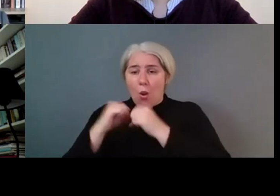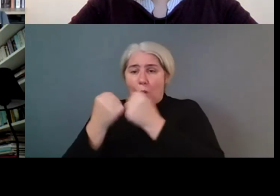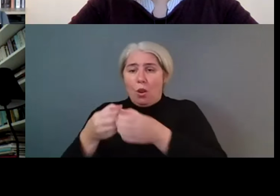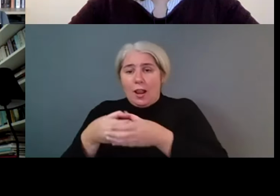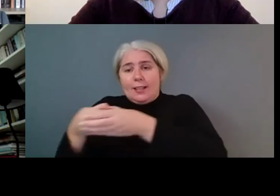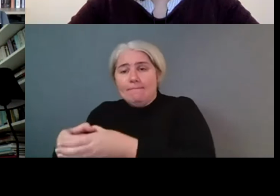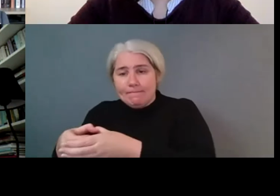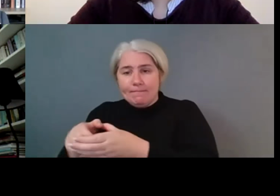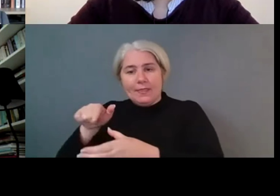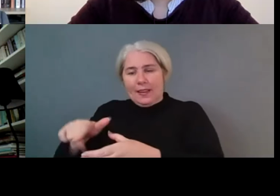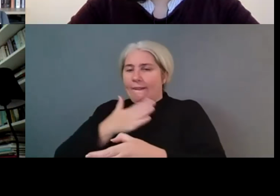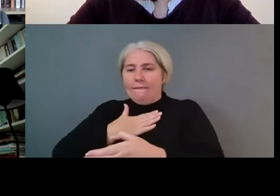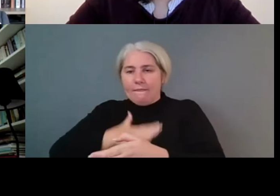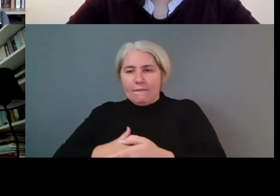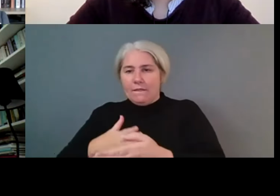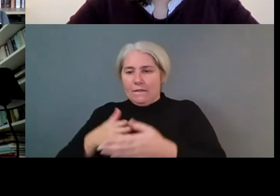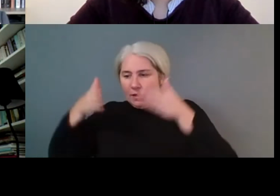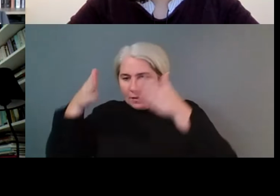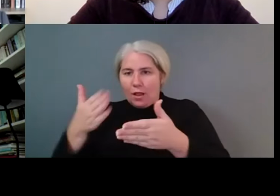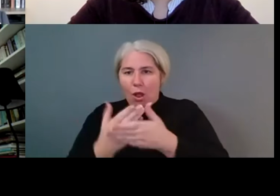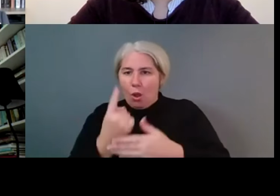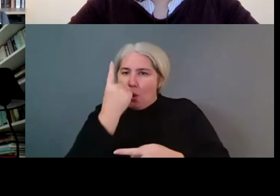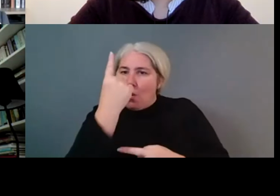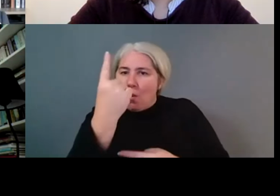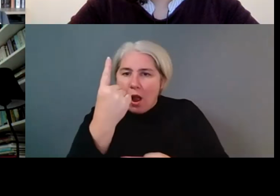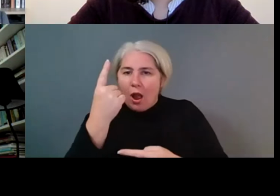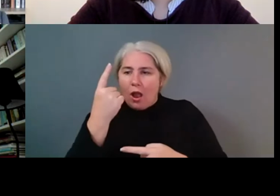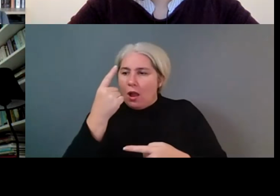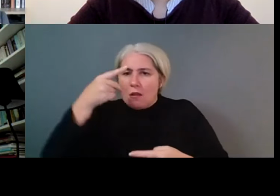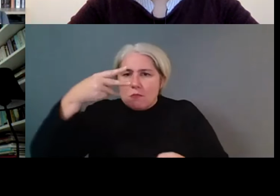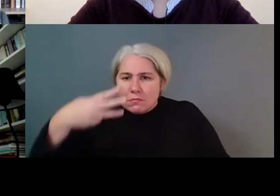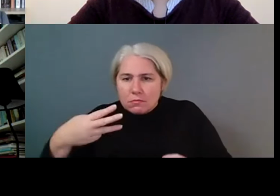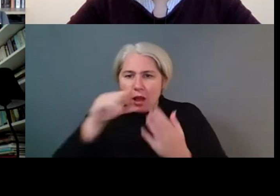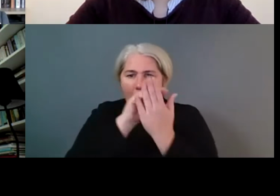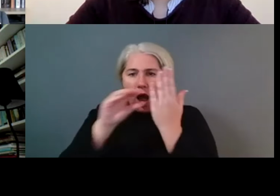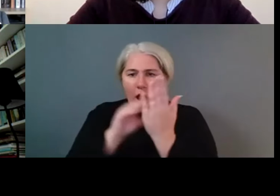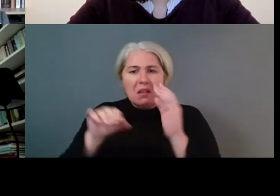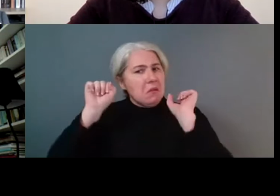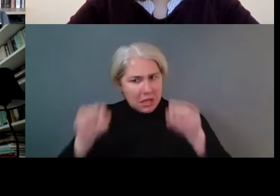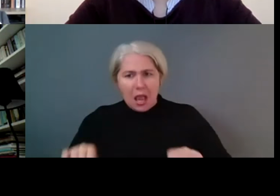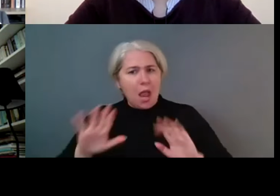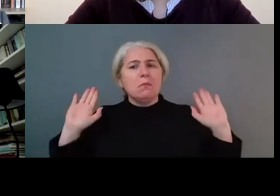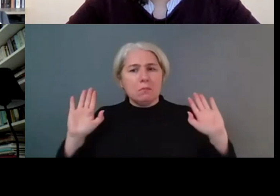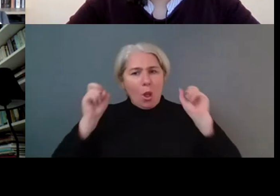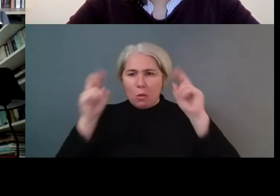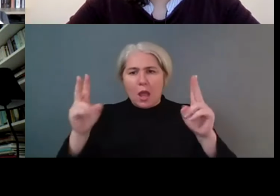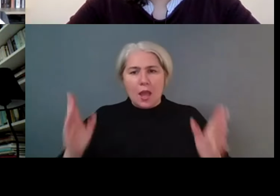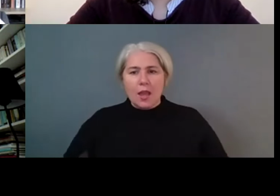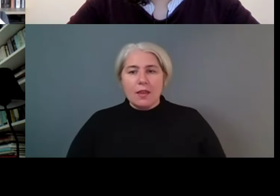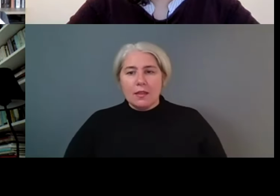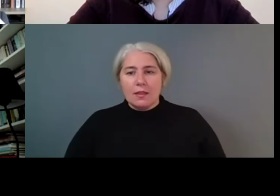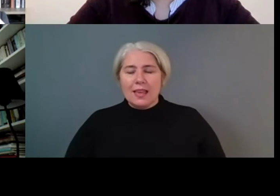addressing one or several articles, which are especially